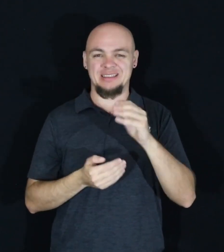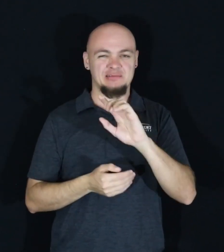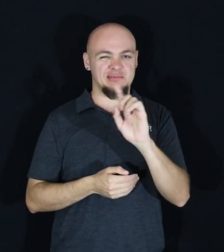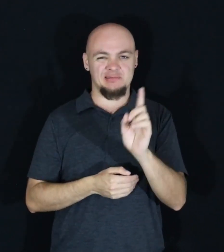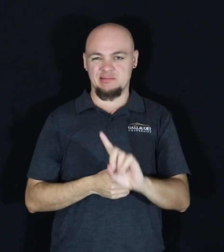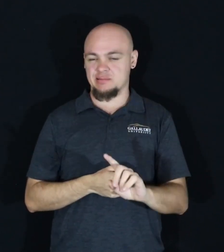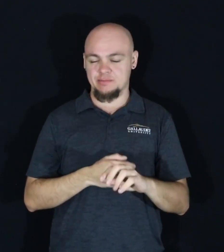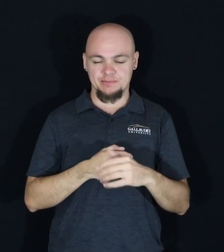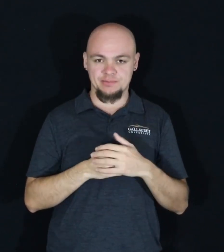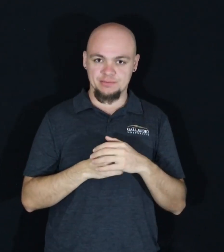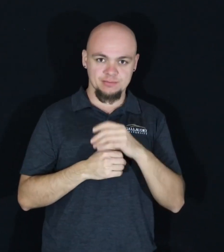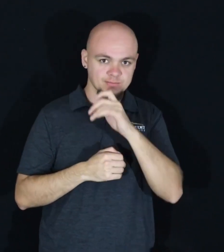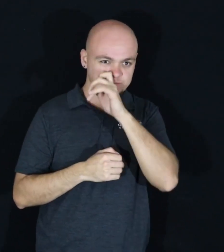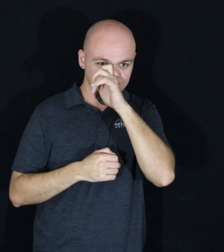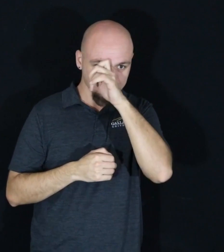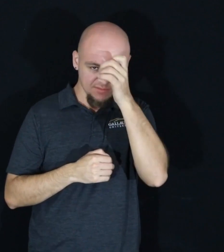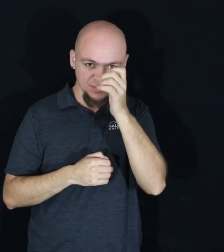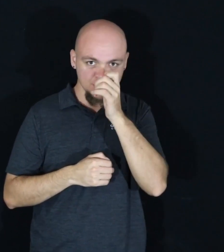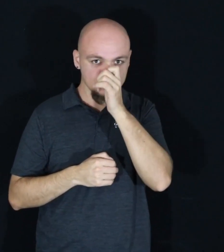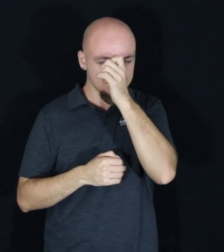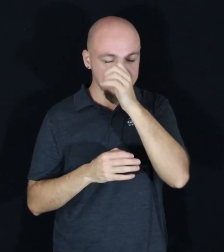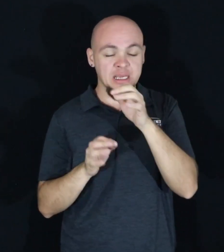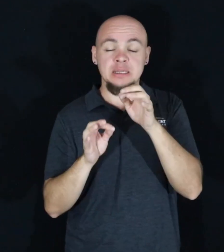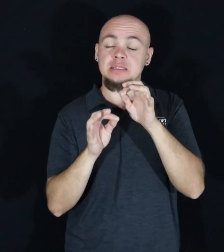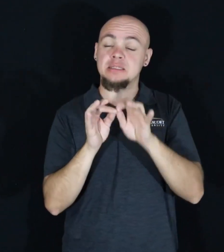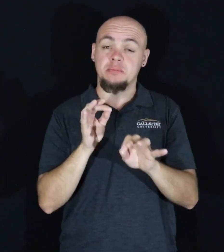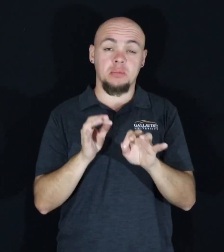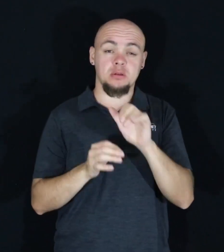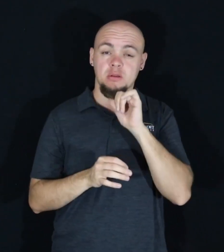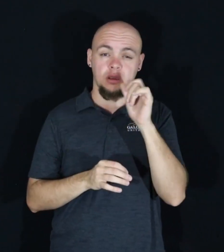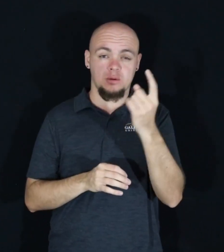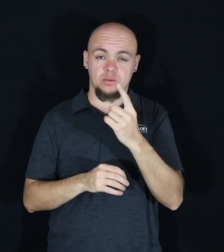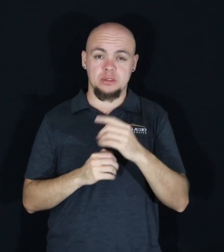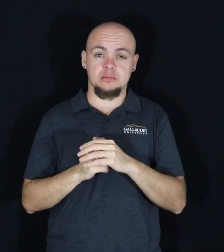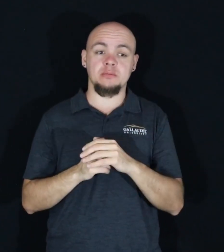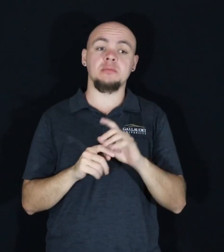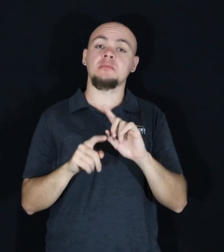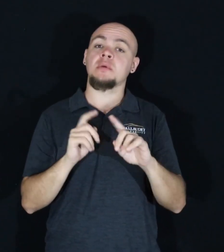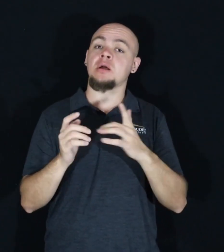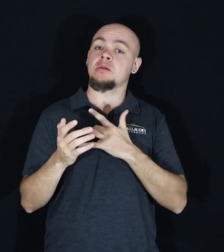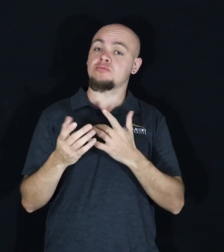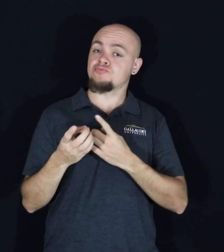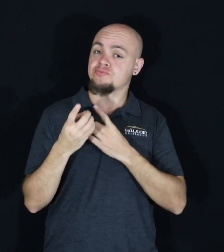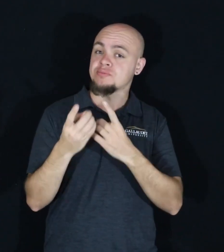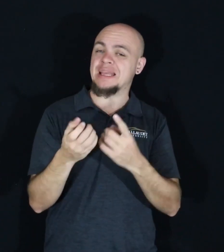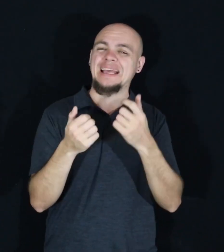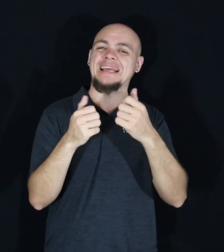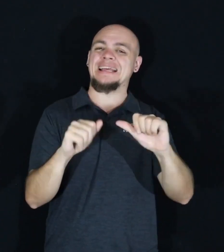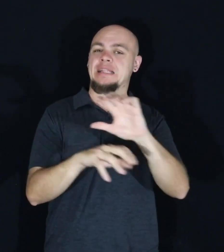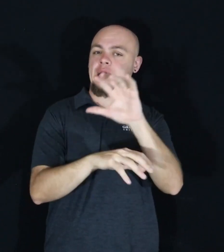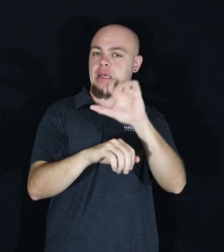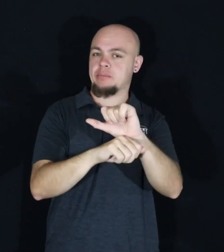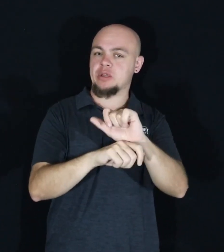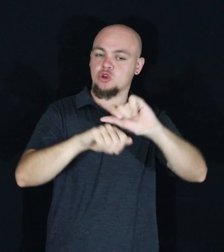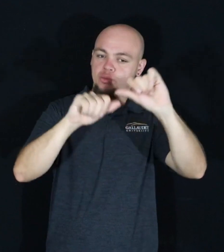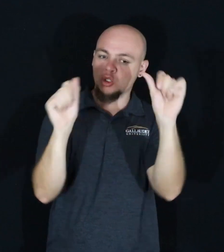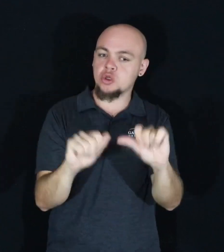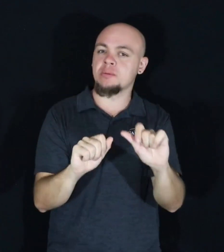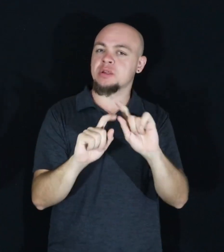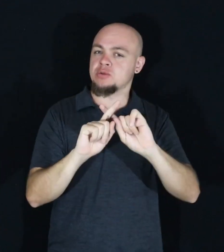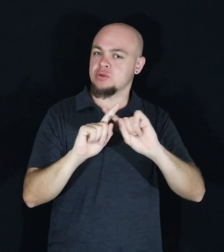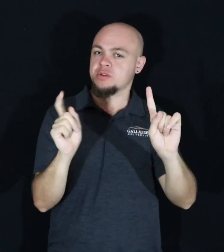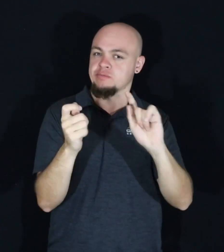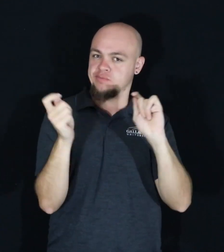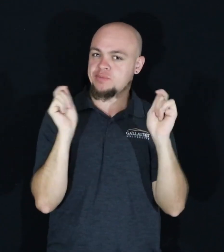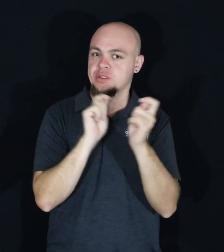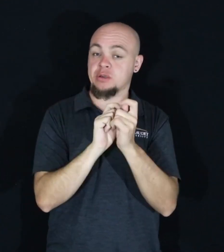it's not always simple. But with enough dedication, any habit can be reshaped. So